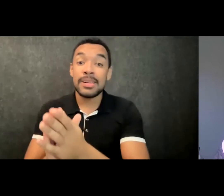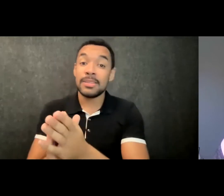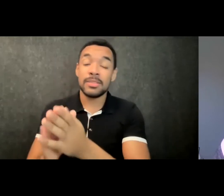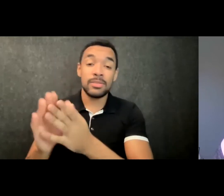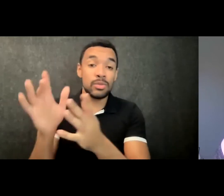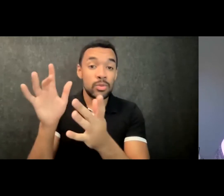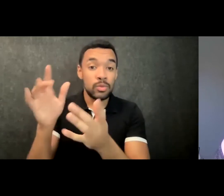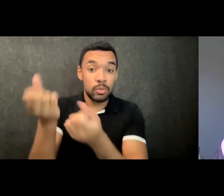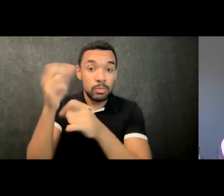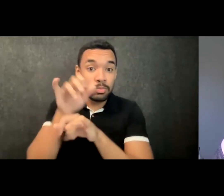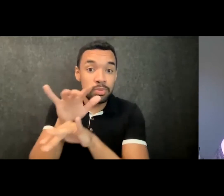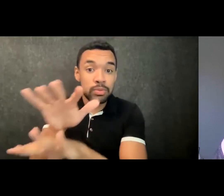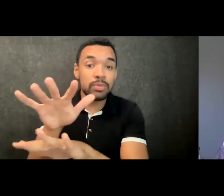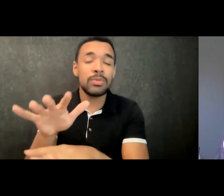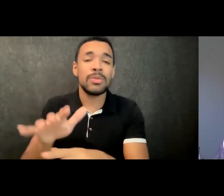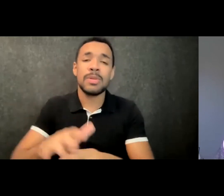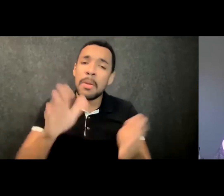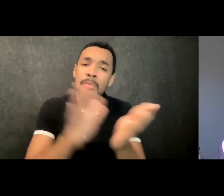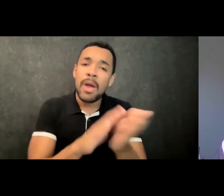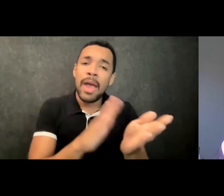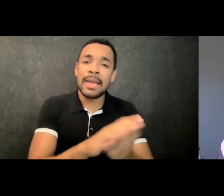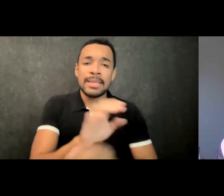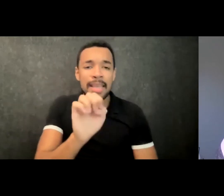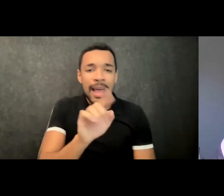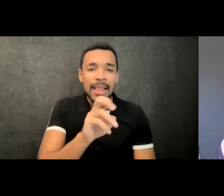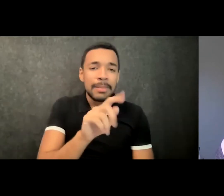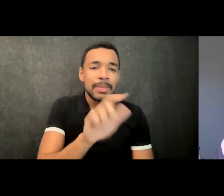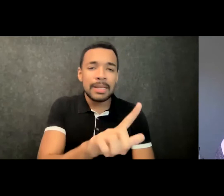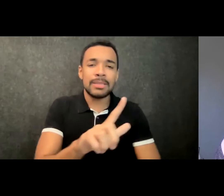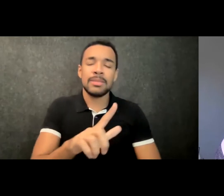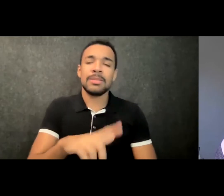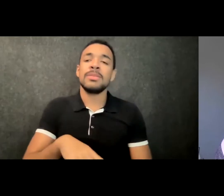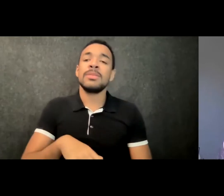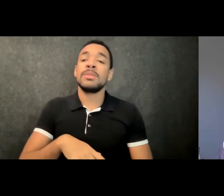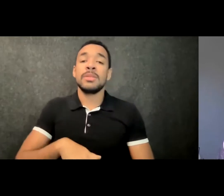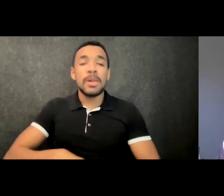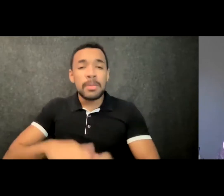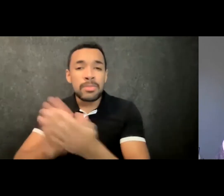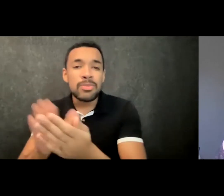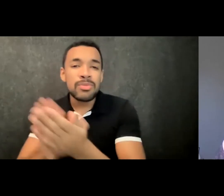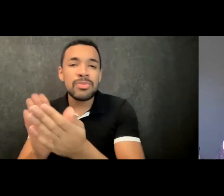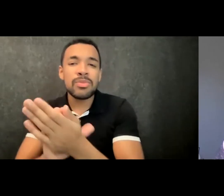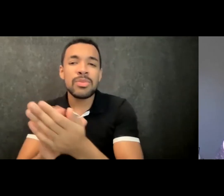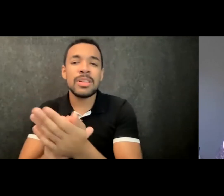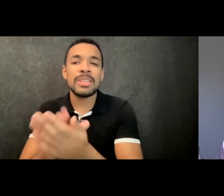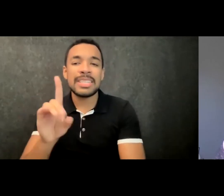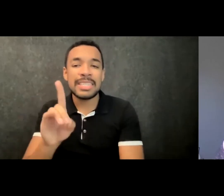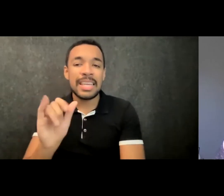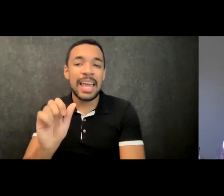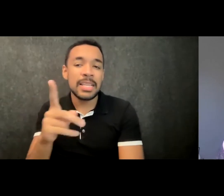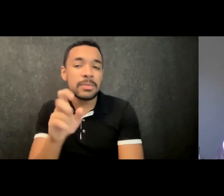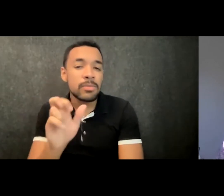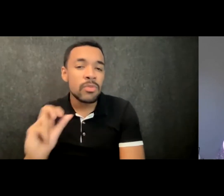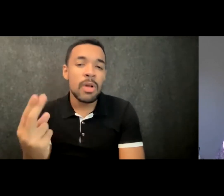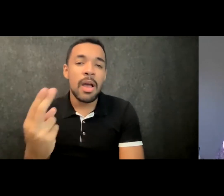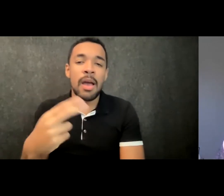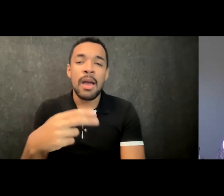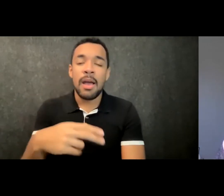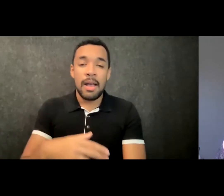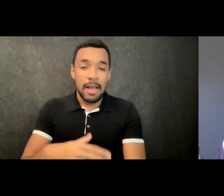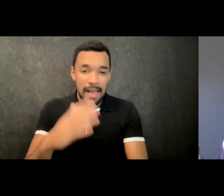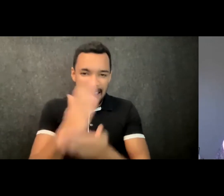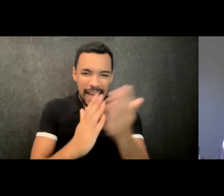Praise be to the elemental. Praise be to diaspora, to calloused hands and hearts thumping on